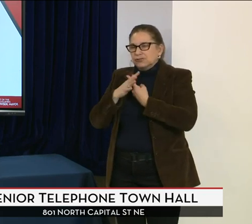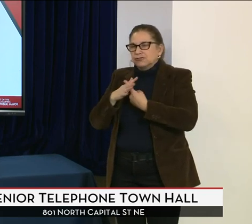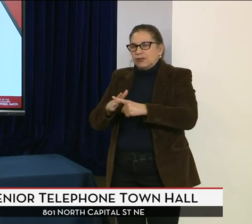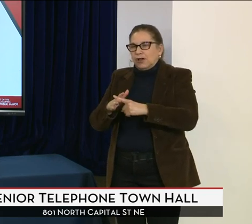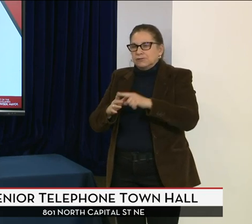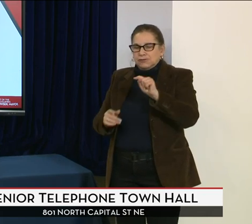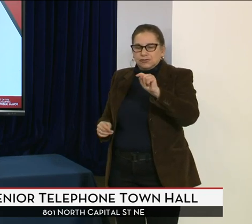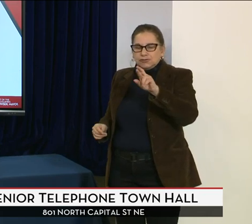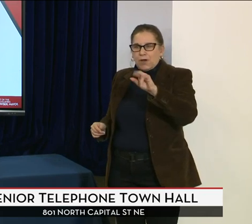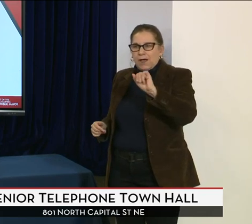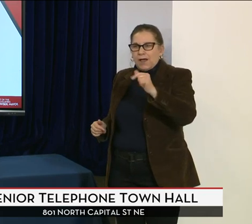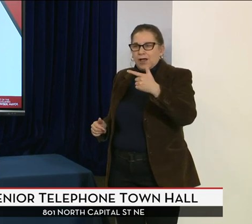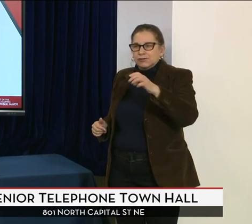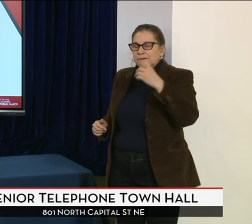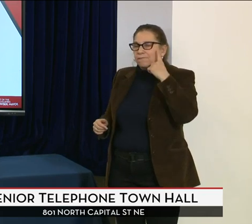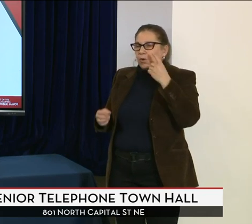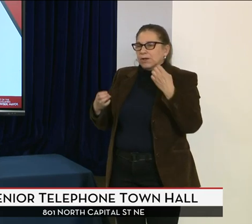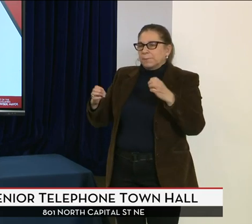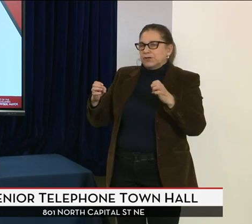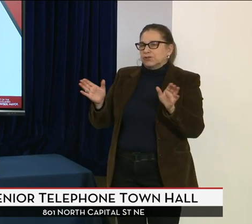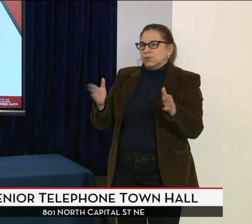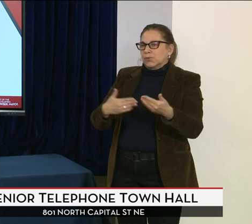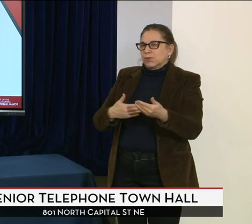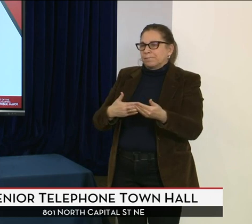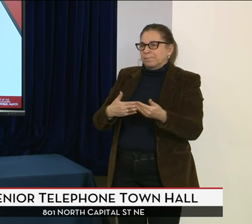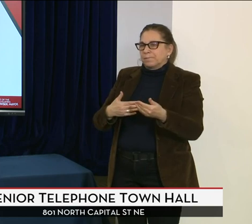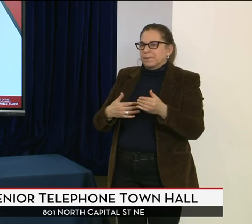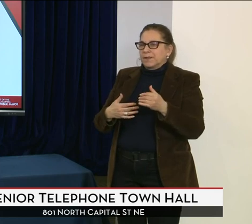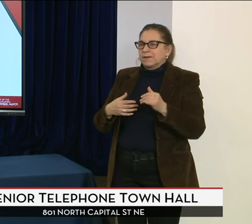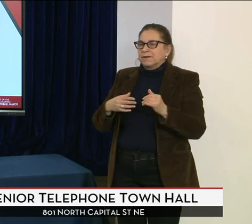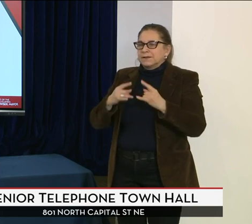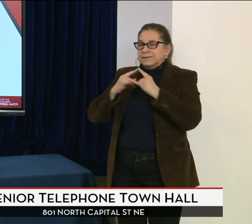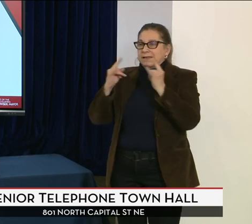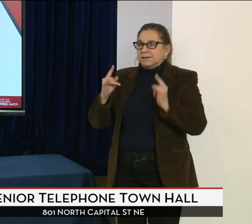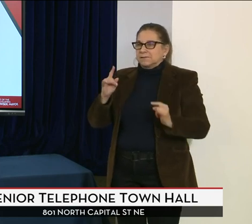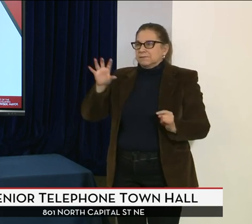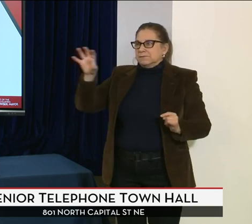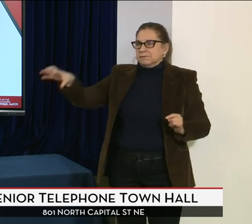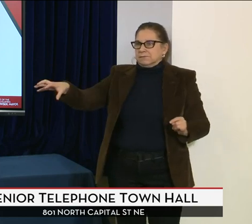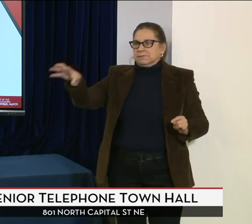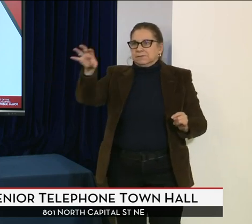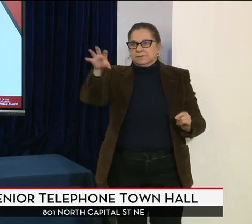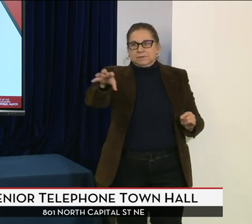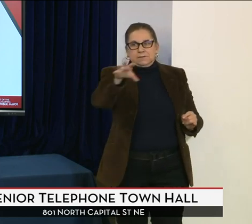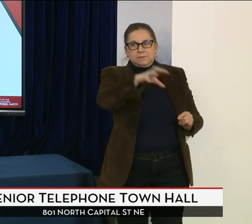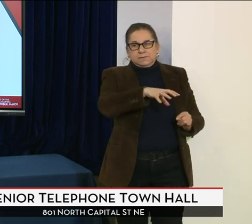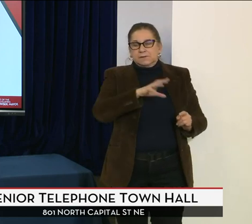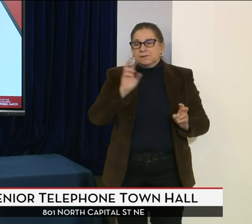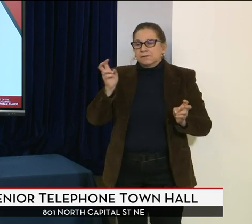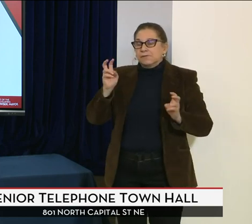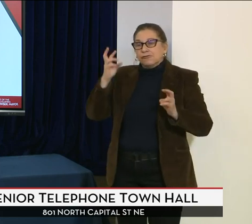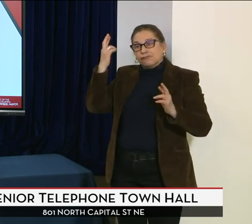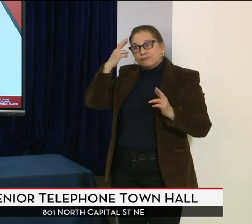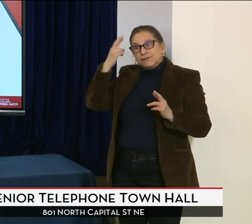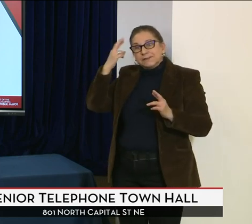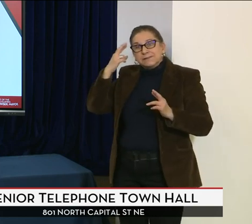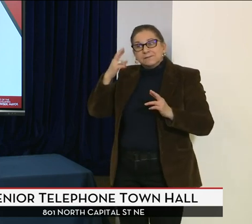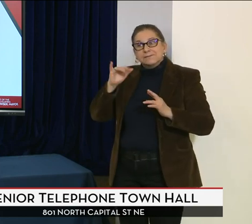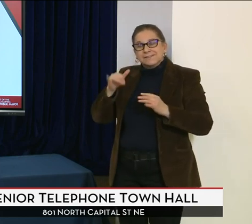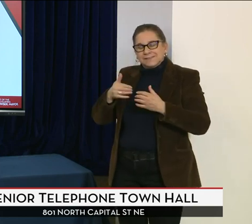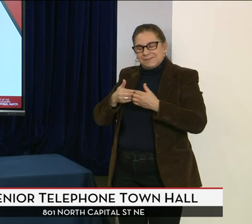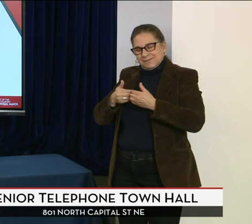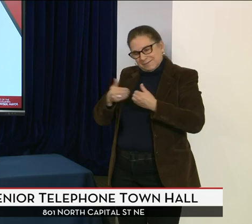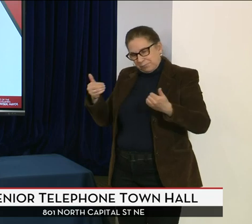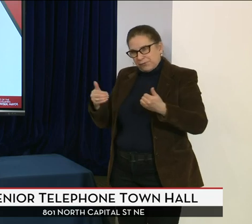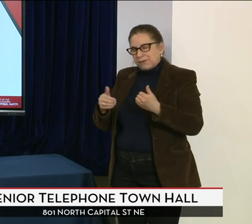external to the hospital, creating an opportunity to separate patients very quickly who have symptoms of COVID-19 for